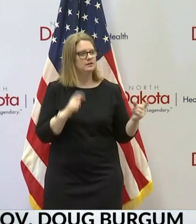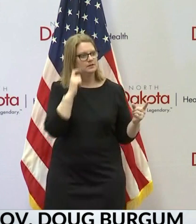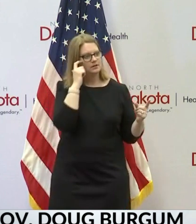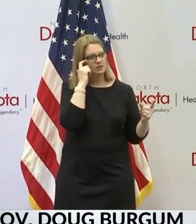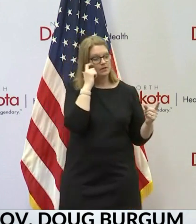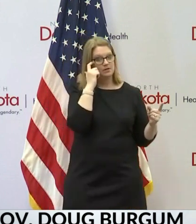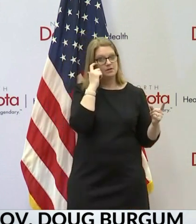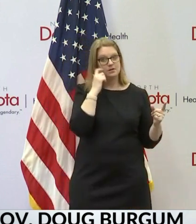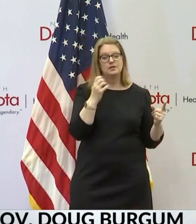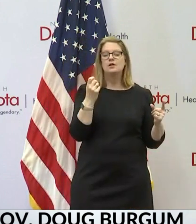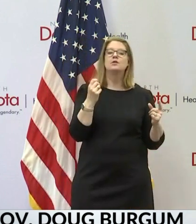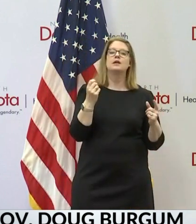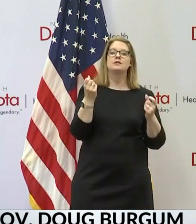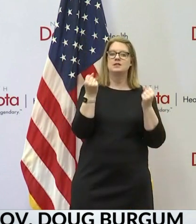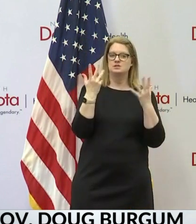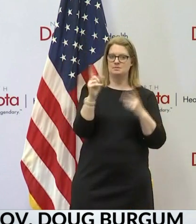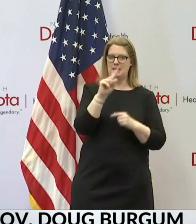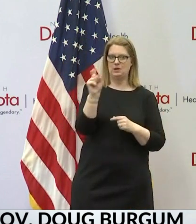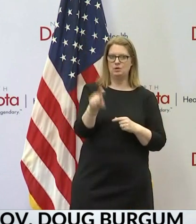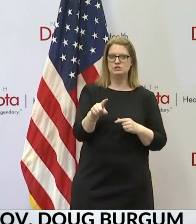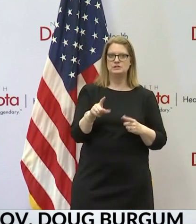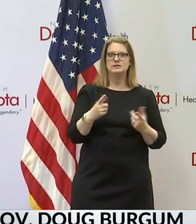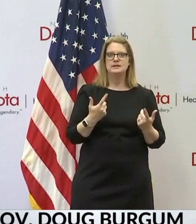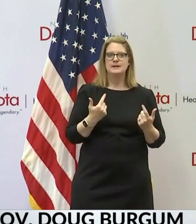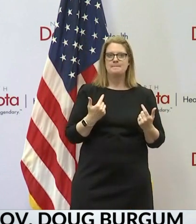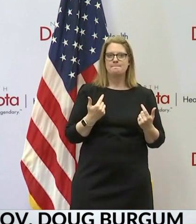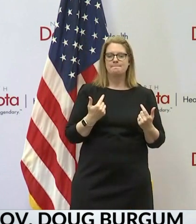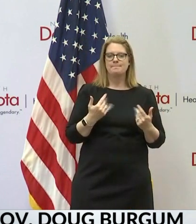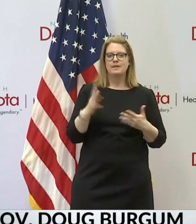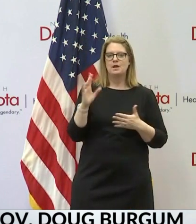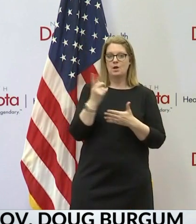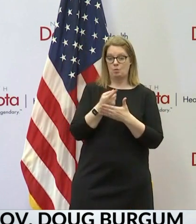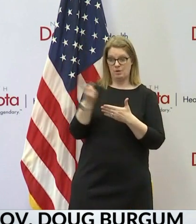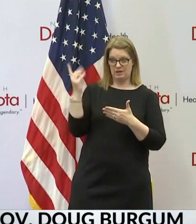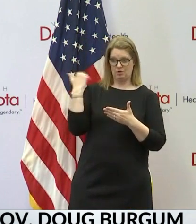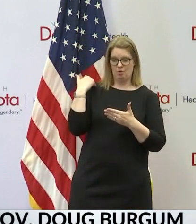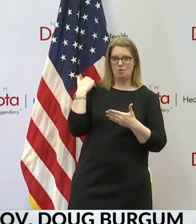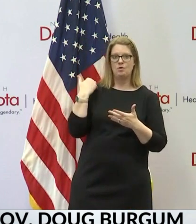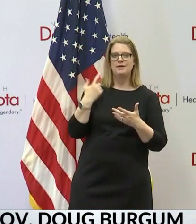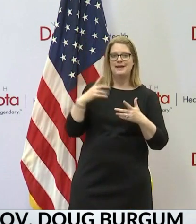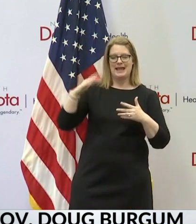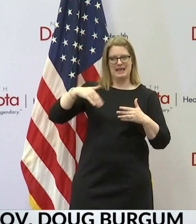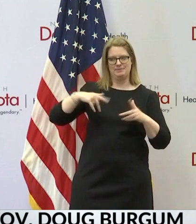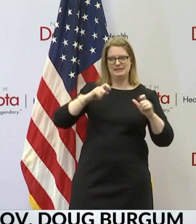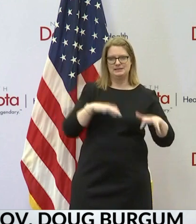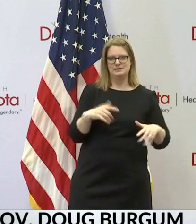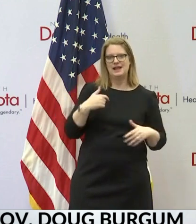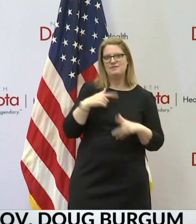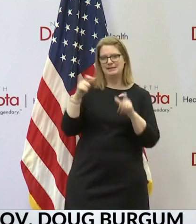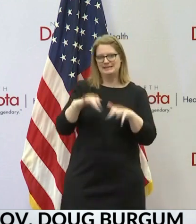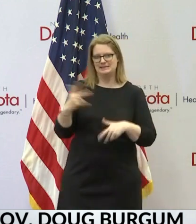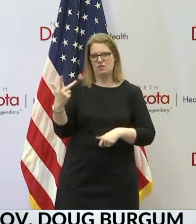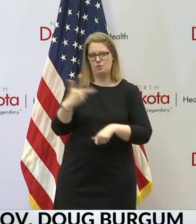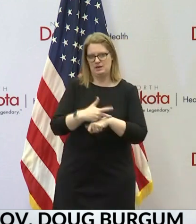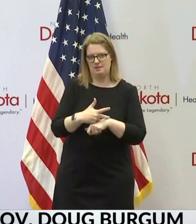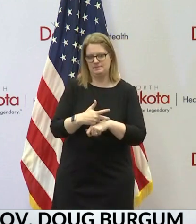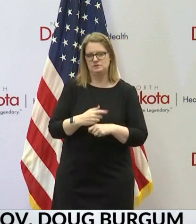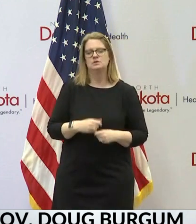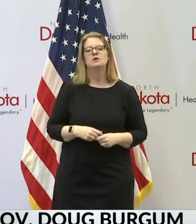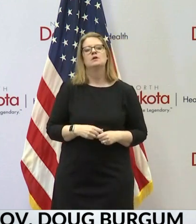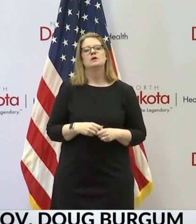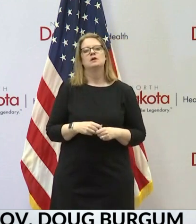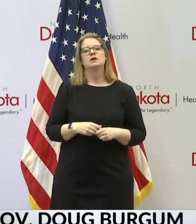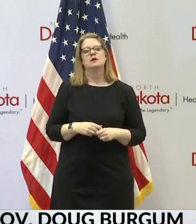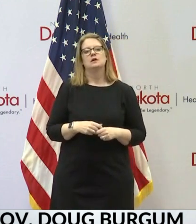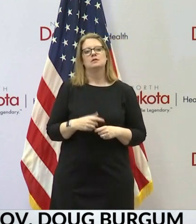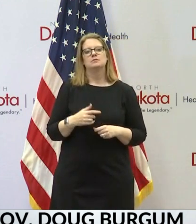Well, multiple questions there. I've now, a week ago when I got asked this question, I hadn't been tested. Now I've been tested 3 times. We